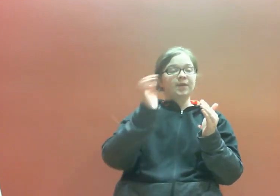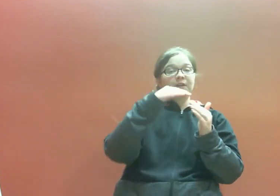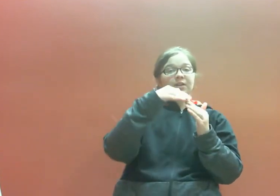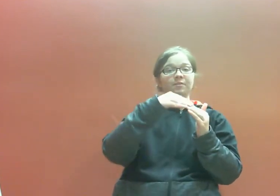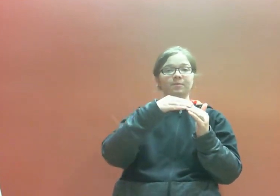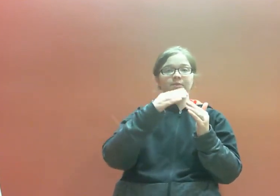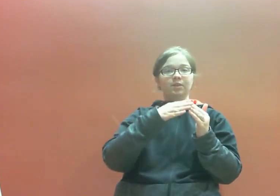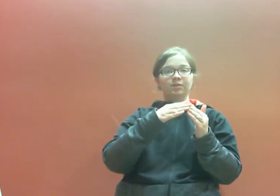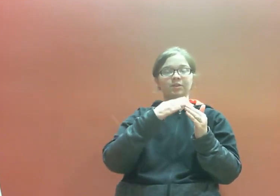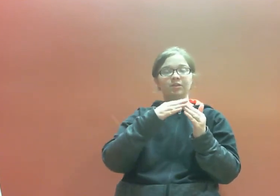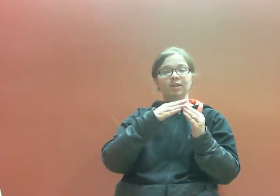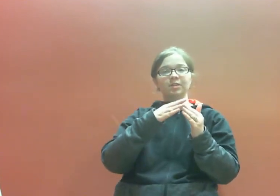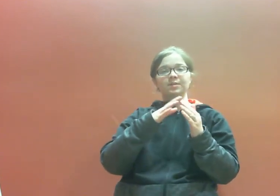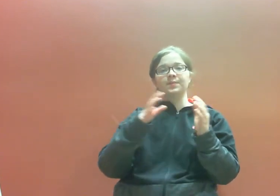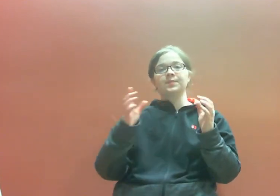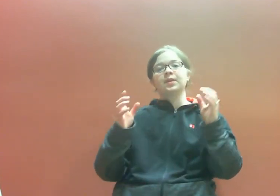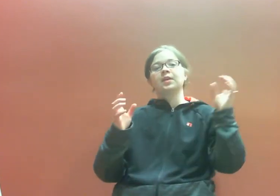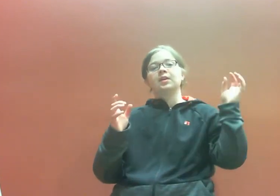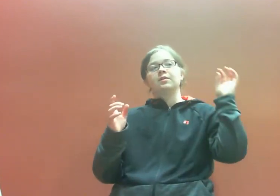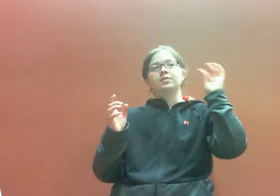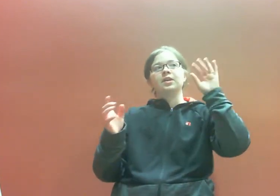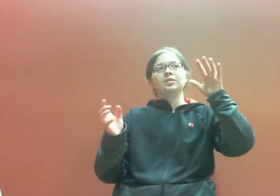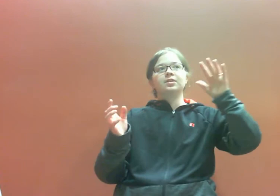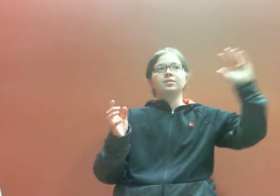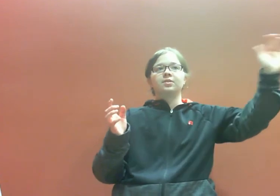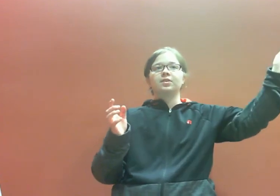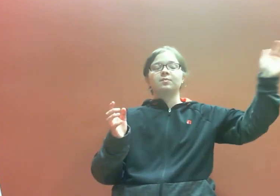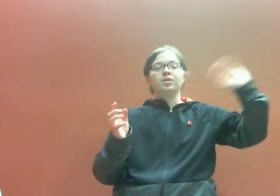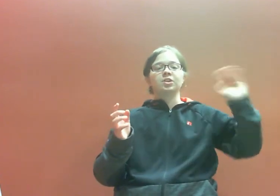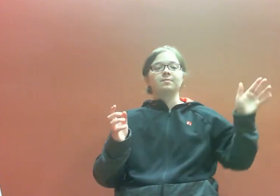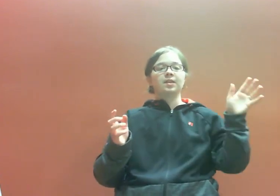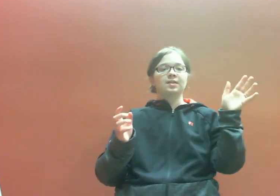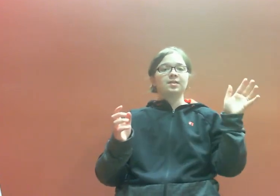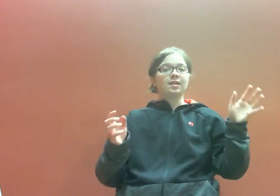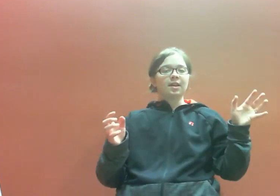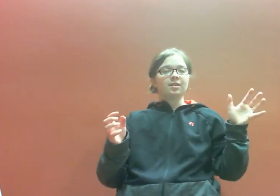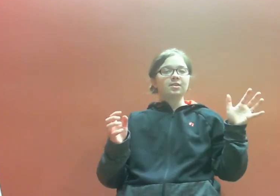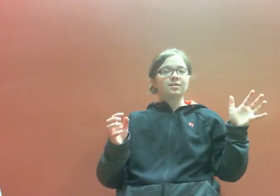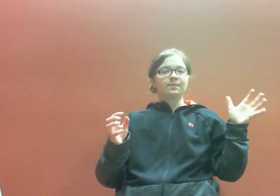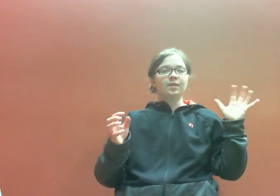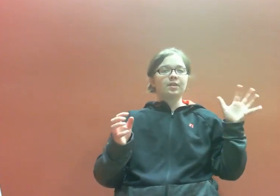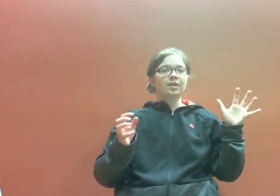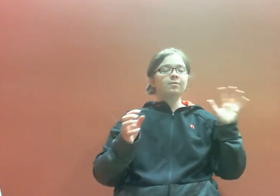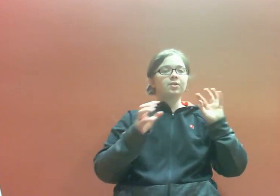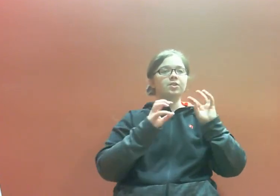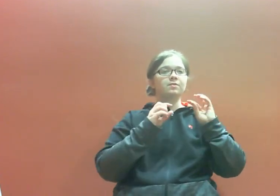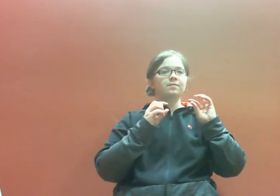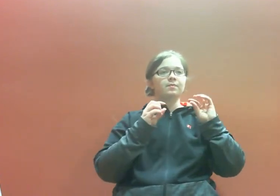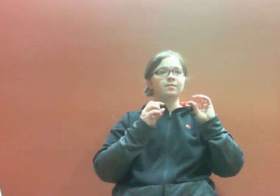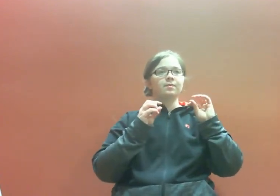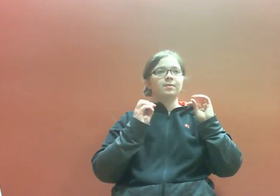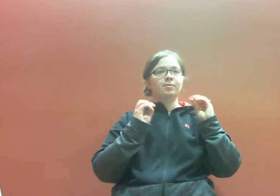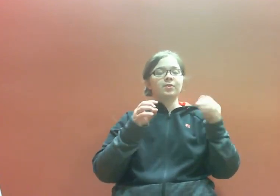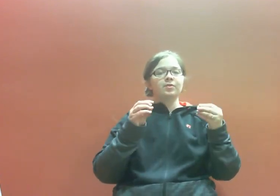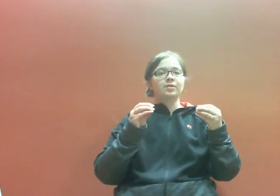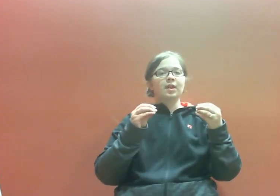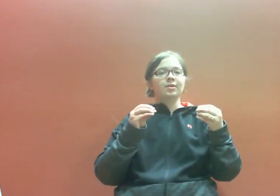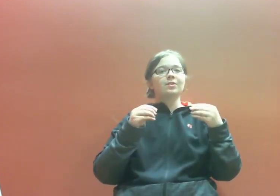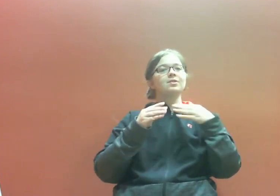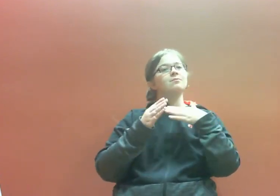barrier between those two ducts. And those hair cells are going to brush up against glands in the ear, which produce chemicals, and once